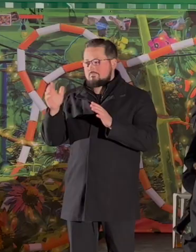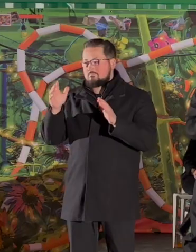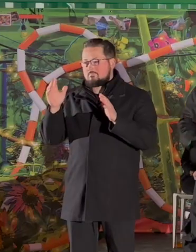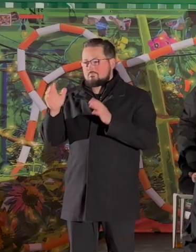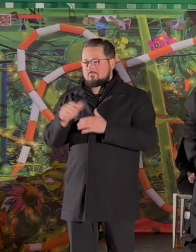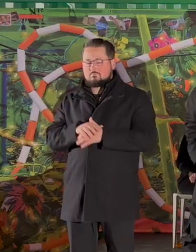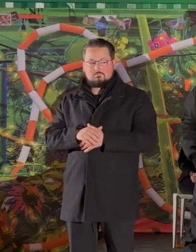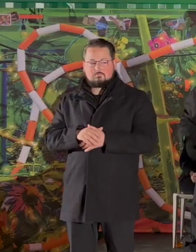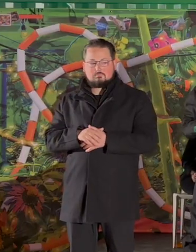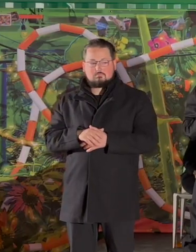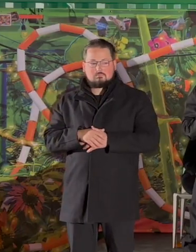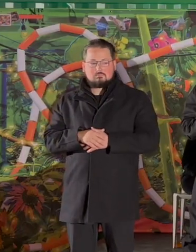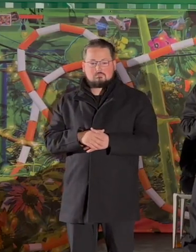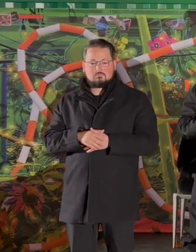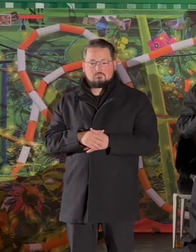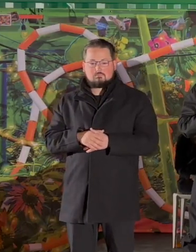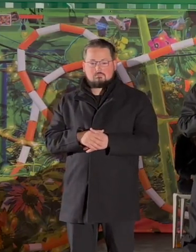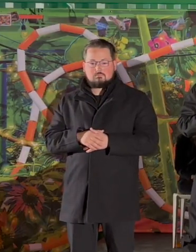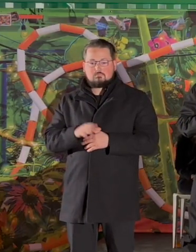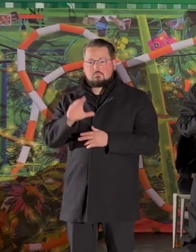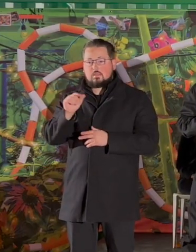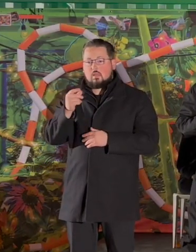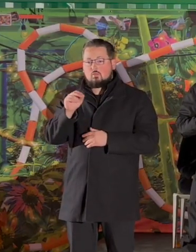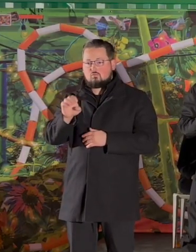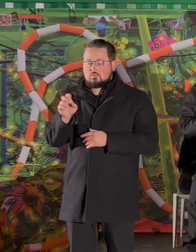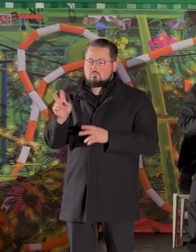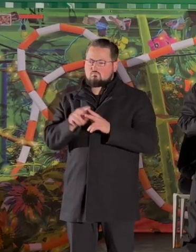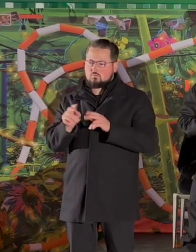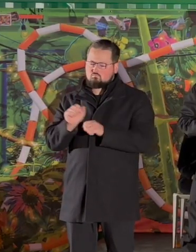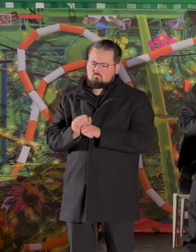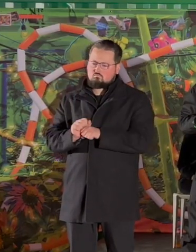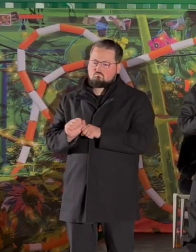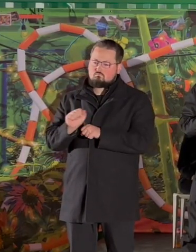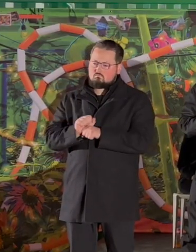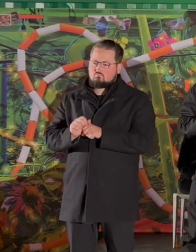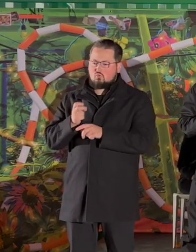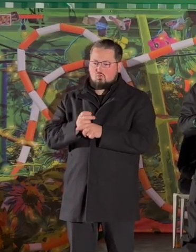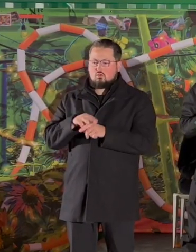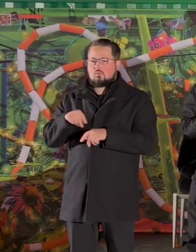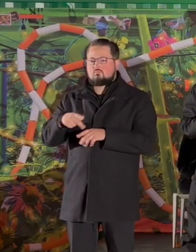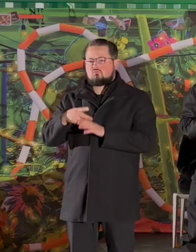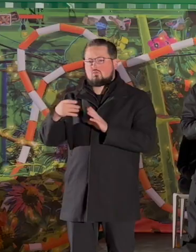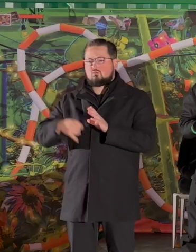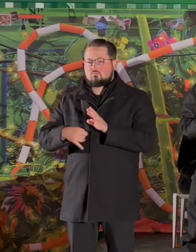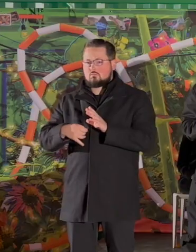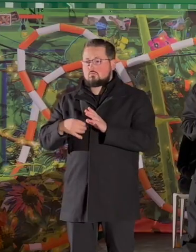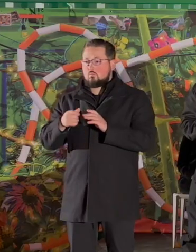that? Thank you. Catherine's been working very hard on this project, going in and out of